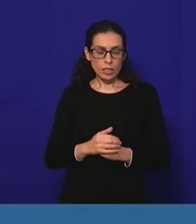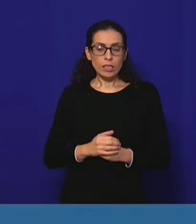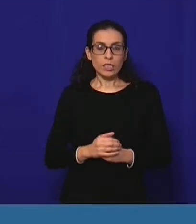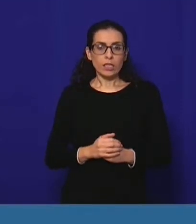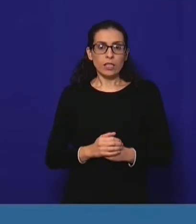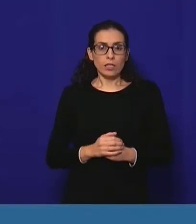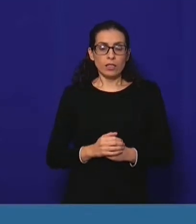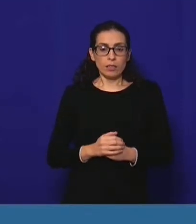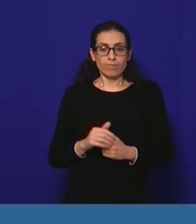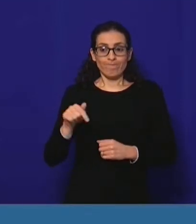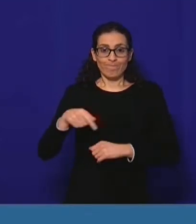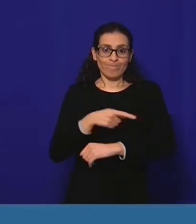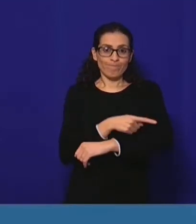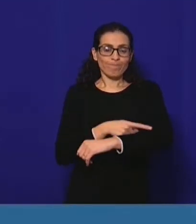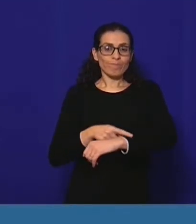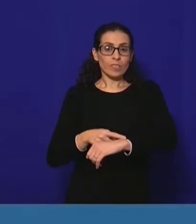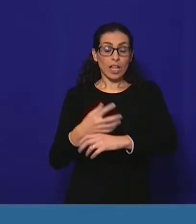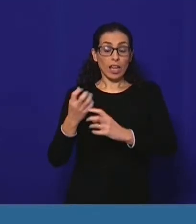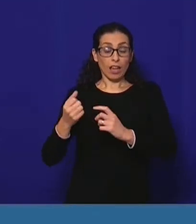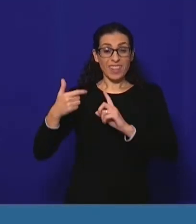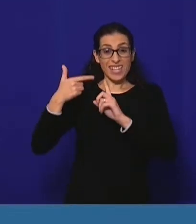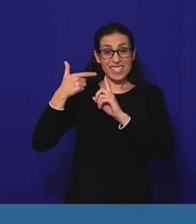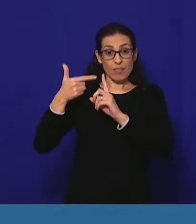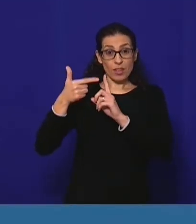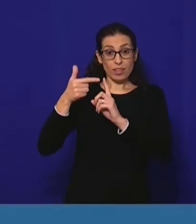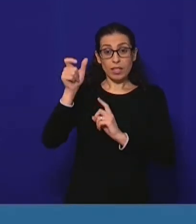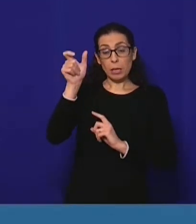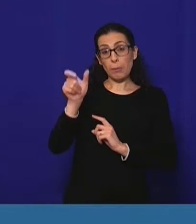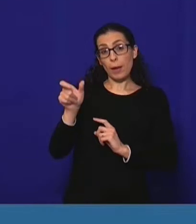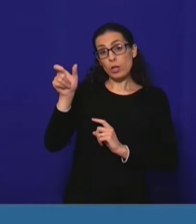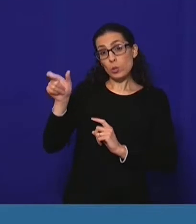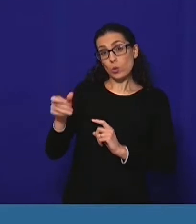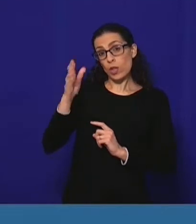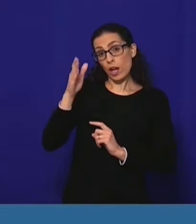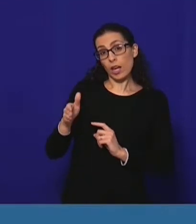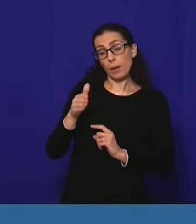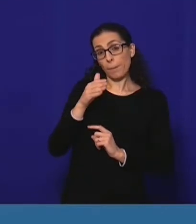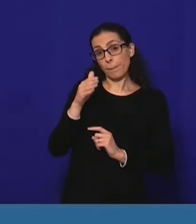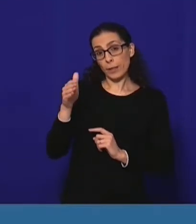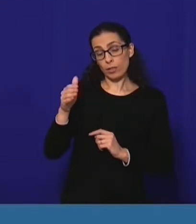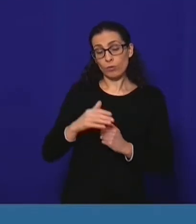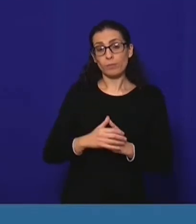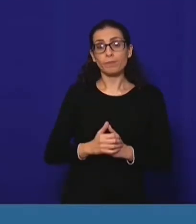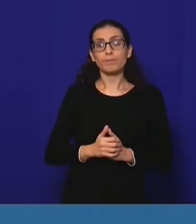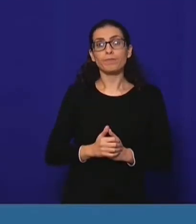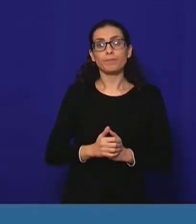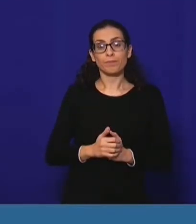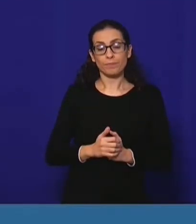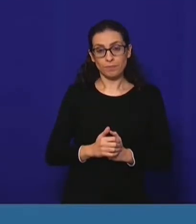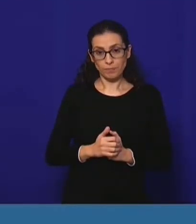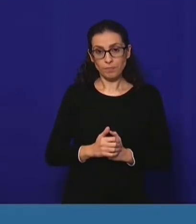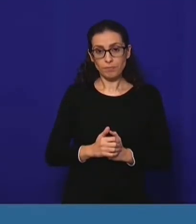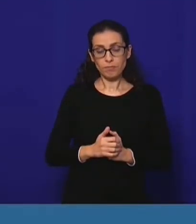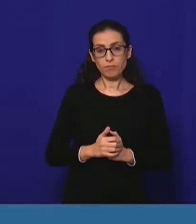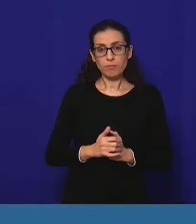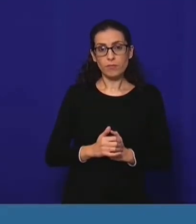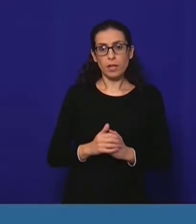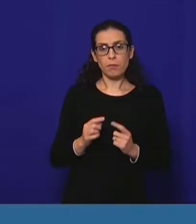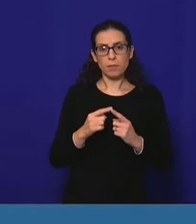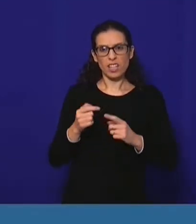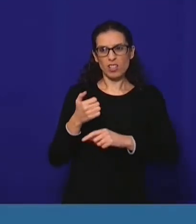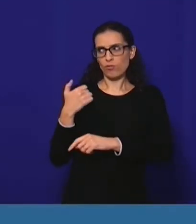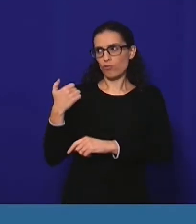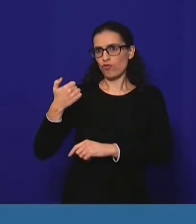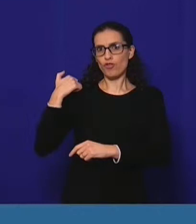f'dan l-aħħar ġimgħa kellna 17 il-każ li miet, jekk inħarsu minn l-aħħar bulletin li kellna,